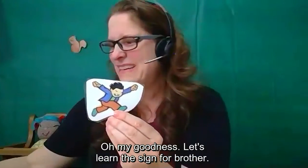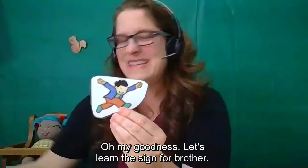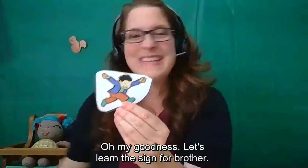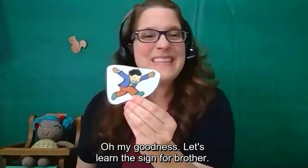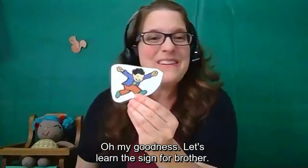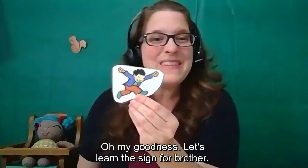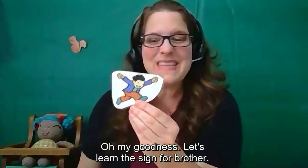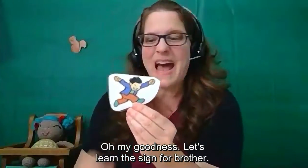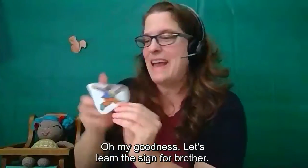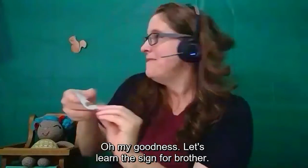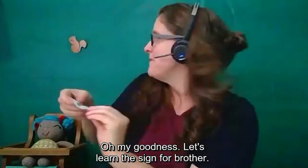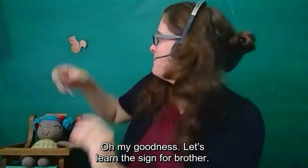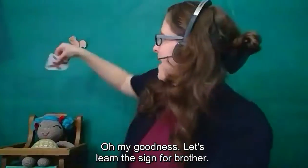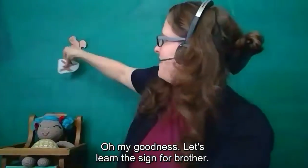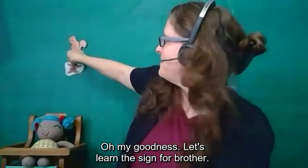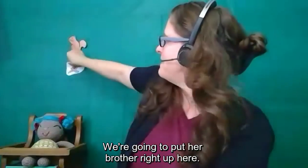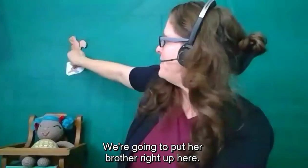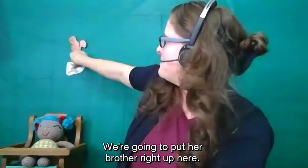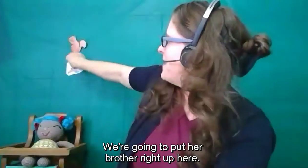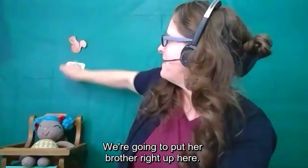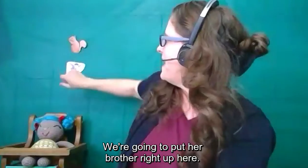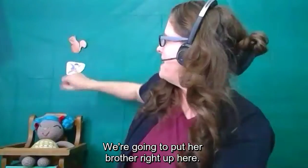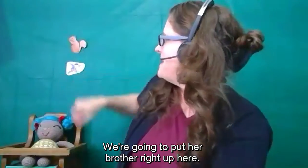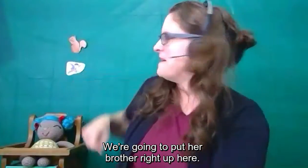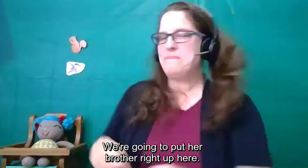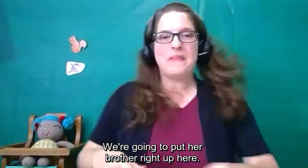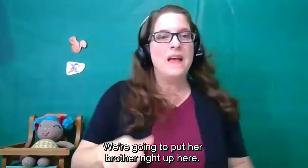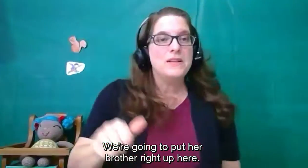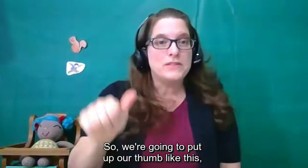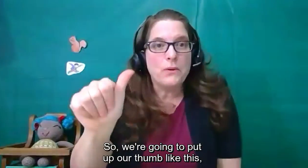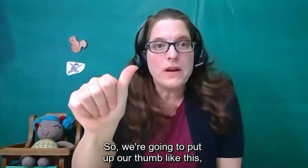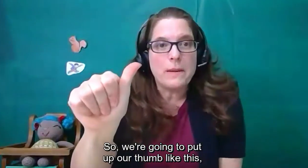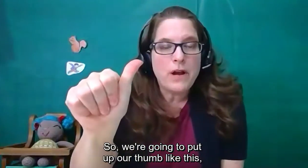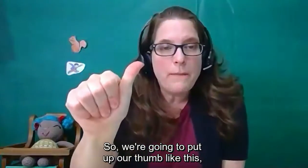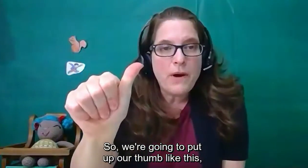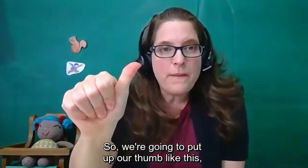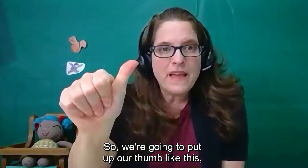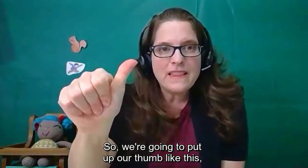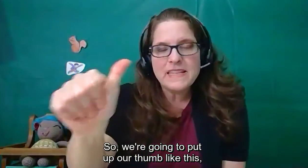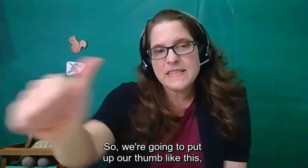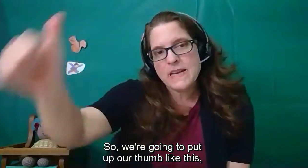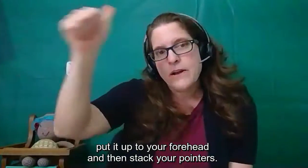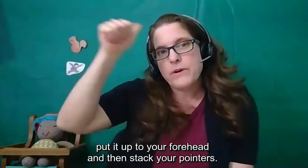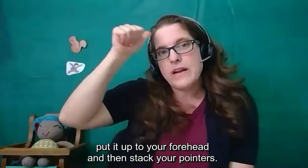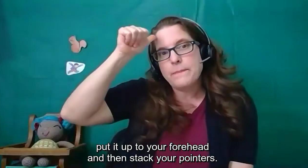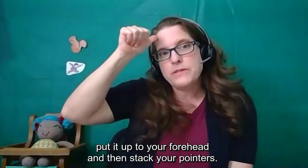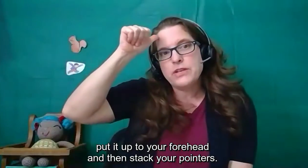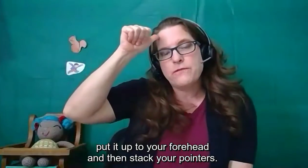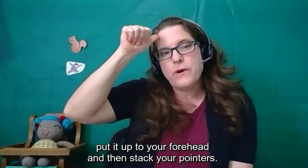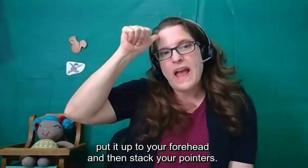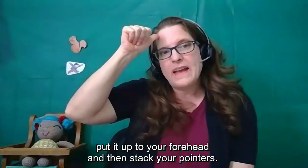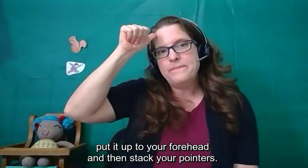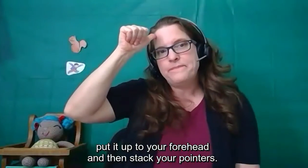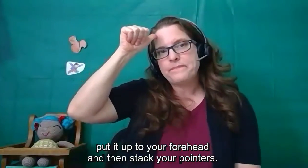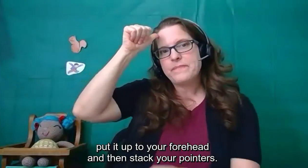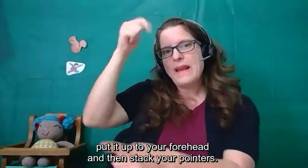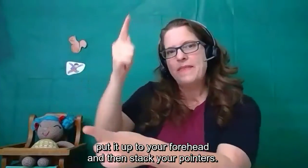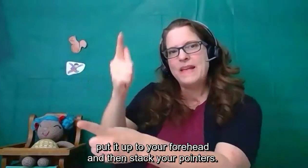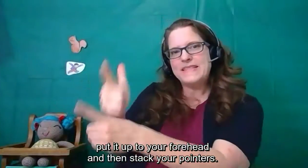goodness, let's learn the sign for brother. We're going to put her brother right up here. So we're going to put up our thumb like this, put it up to your forehead, and then stack